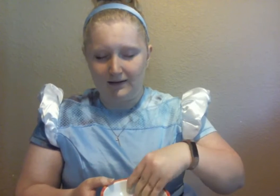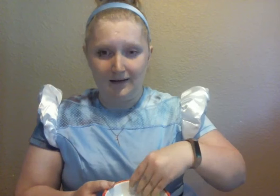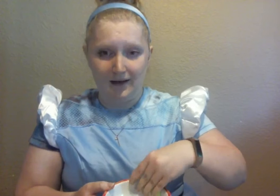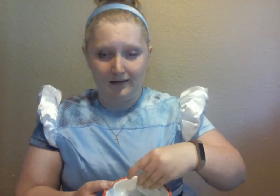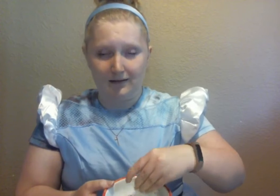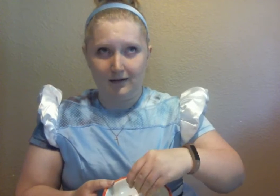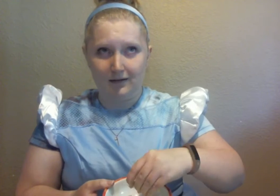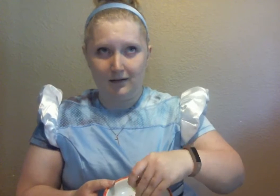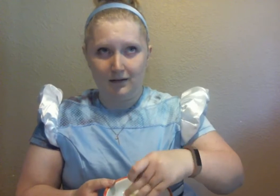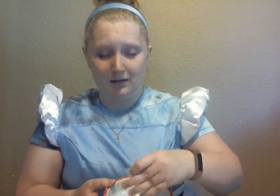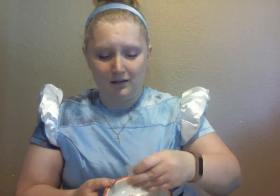not.